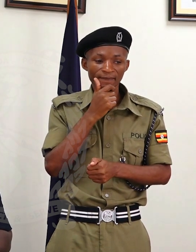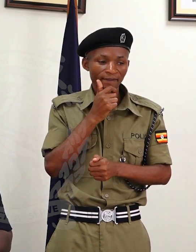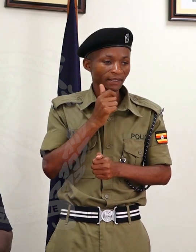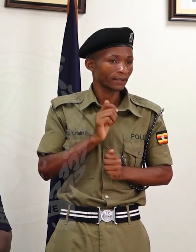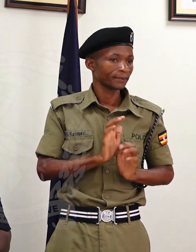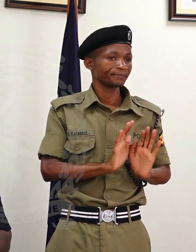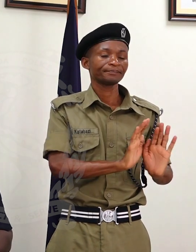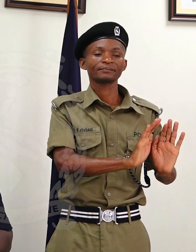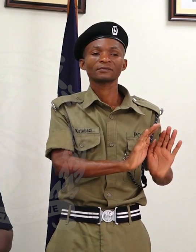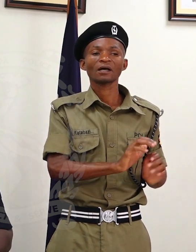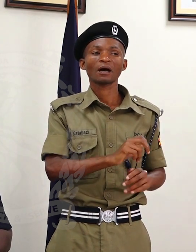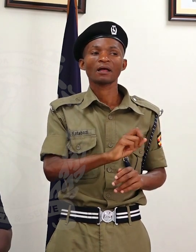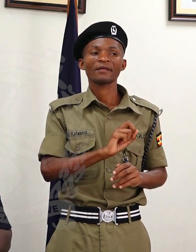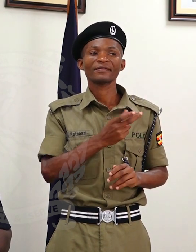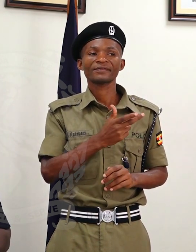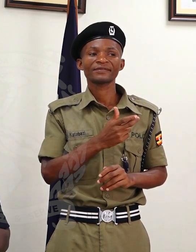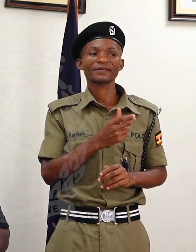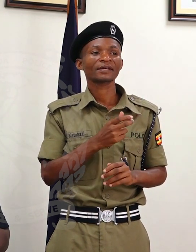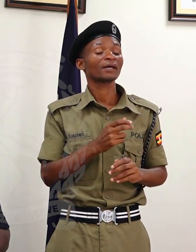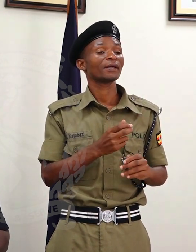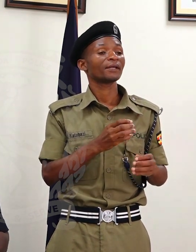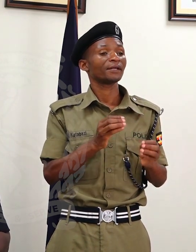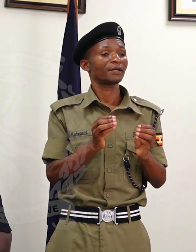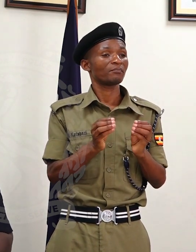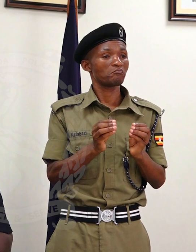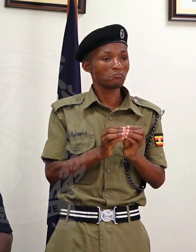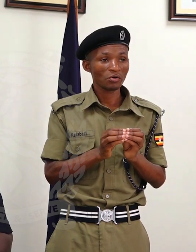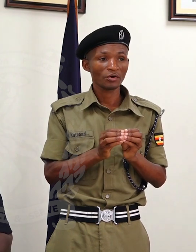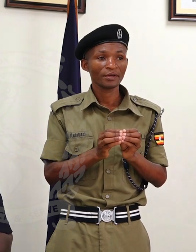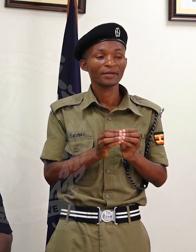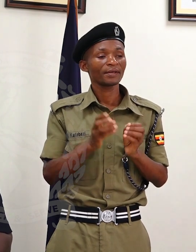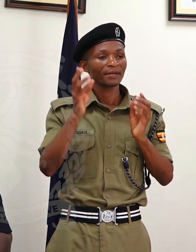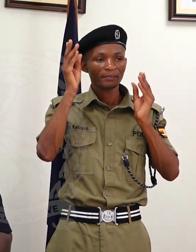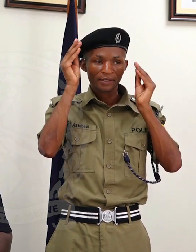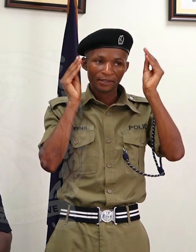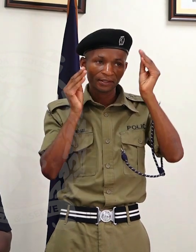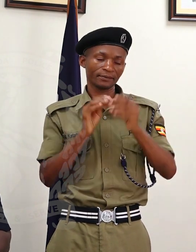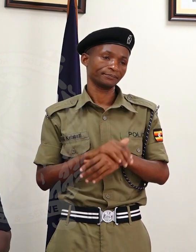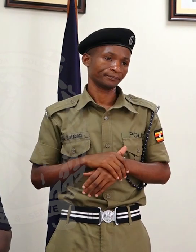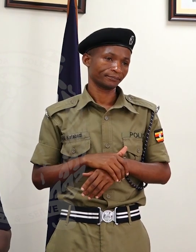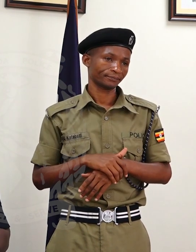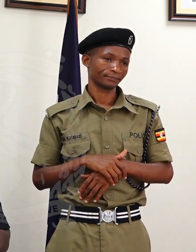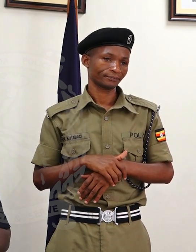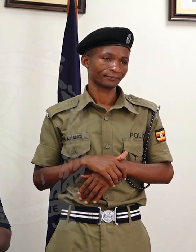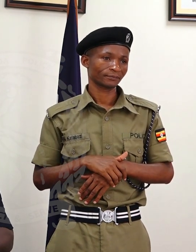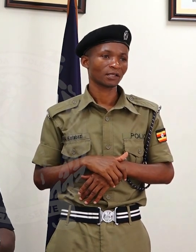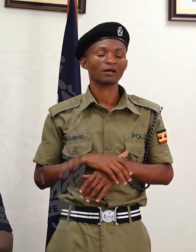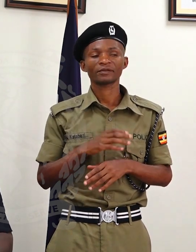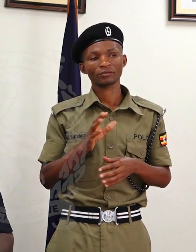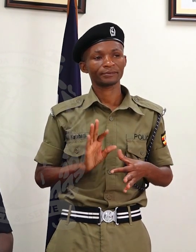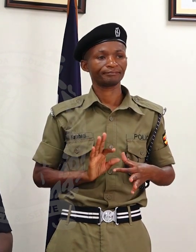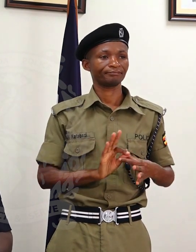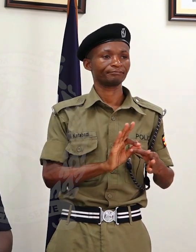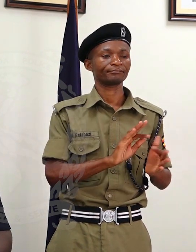victim at Haki Petrol Station, Lusaka, in Makindye Division, and we reunited him with